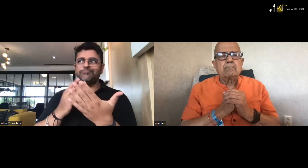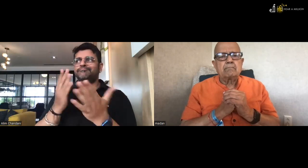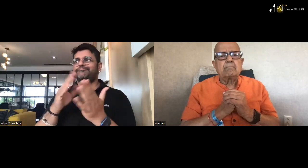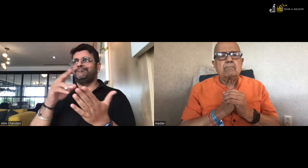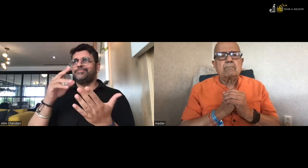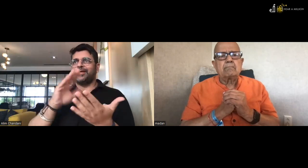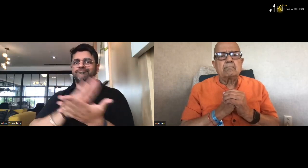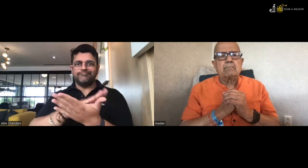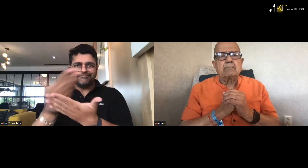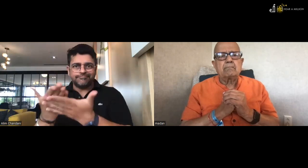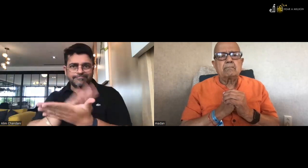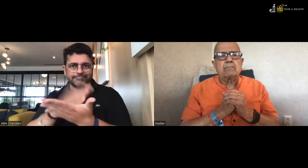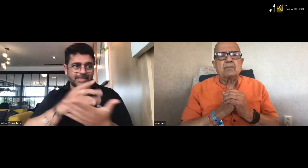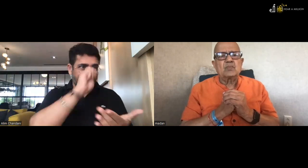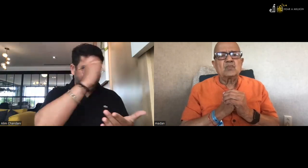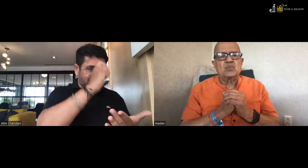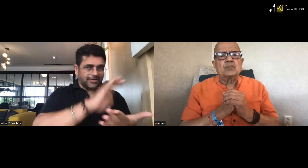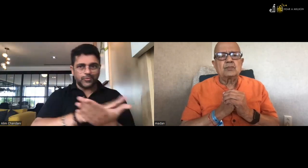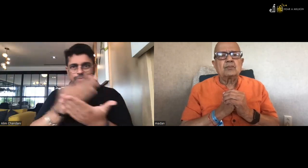Or maybe you can go ahead.